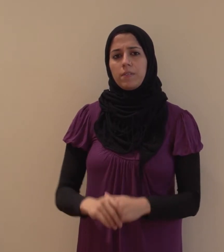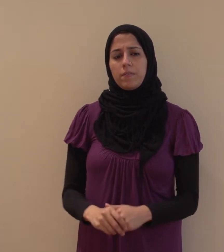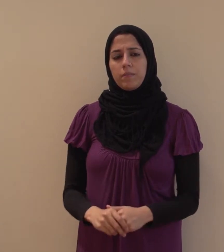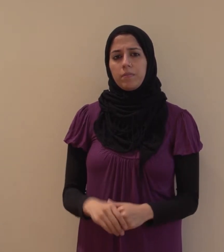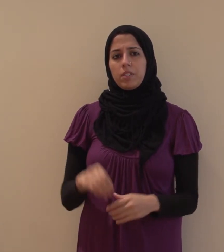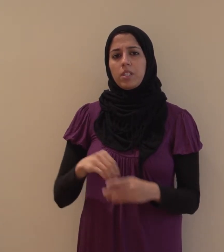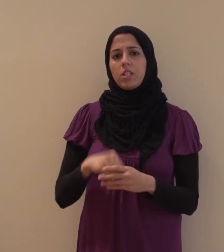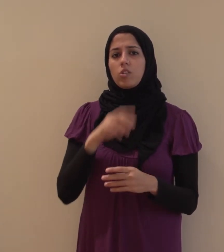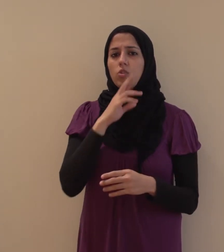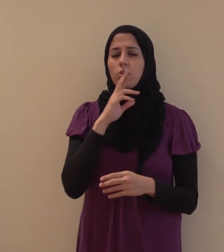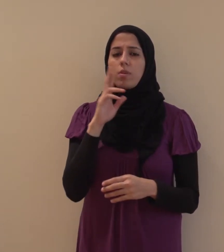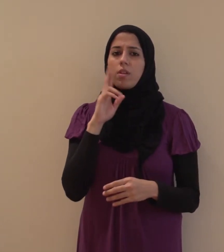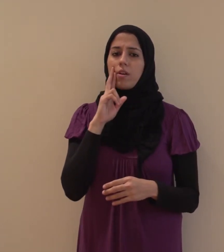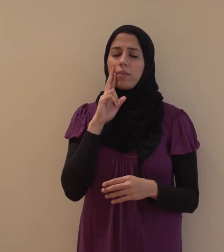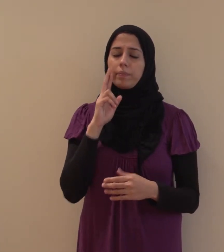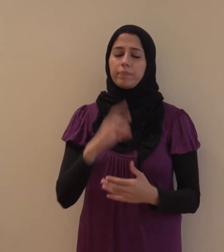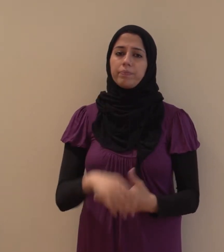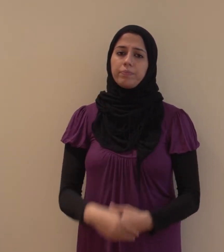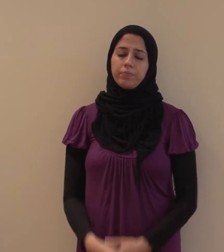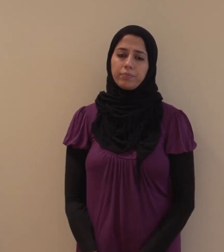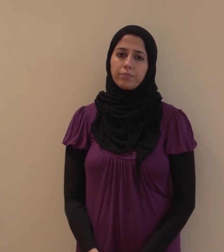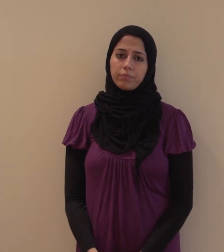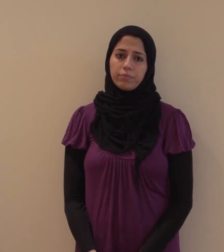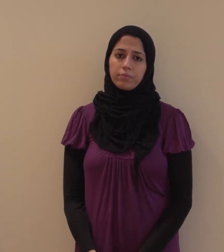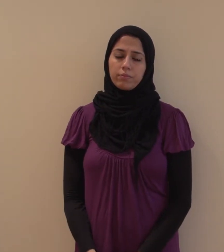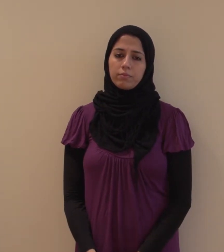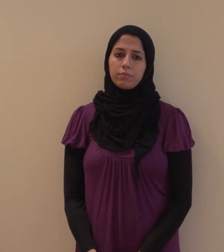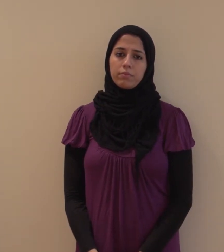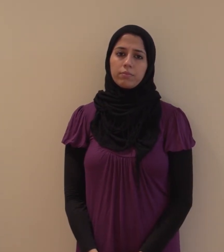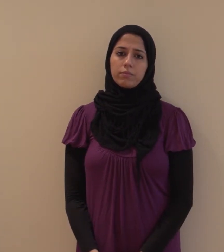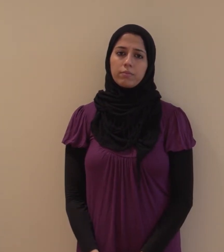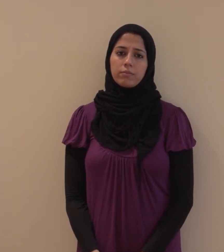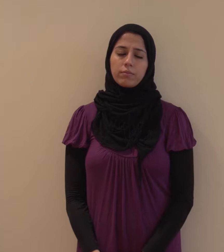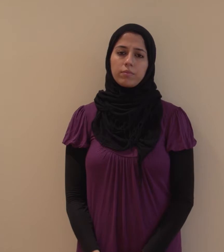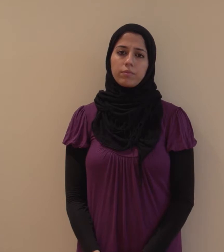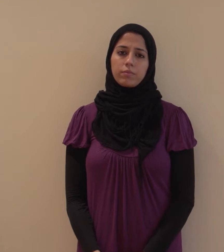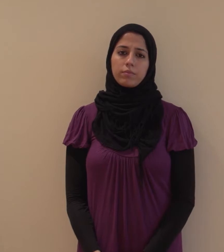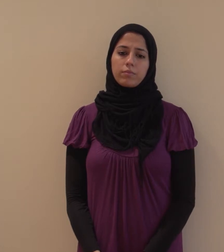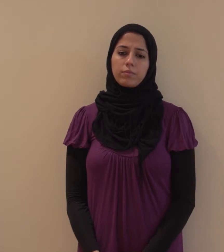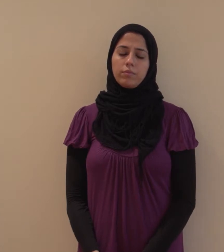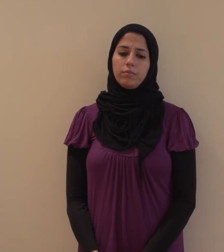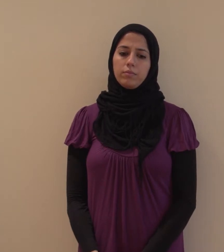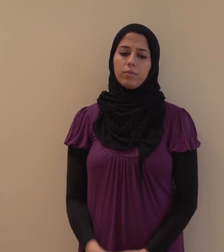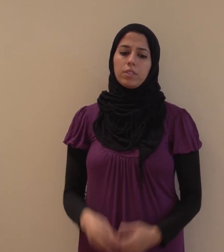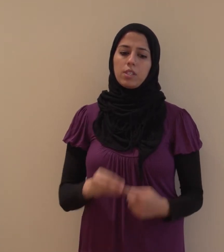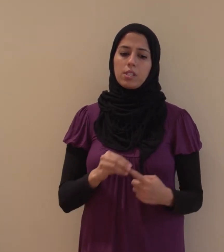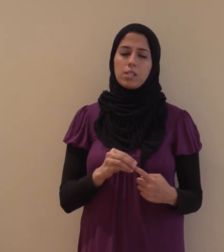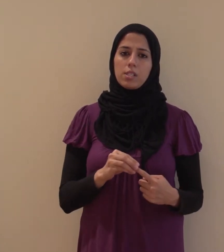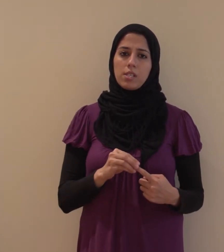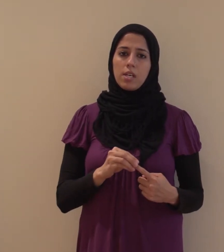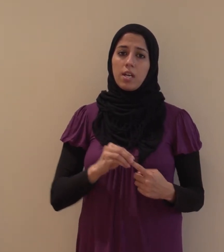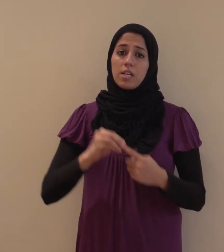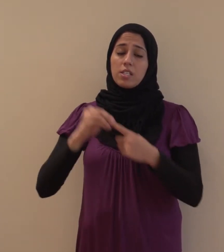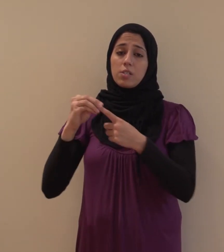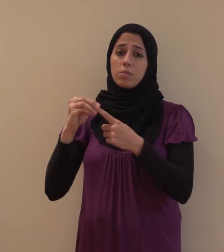The special month for the month of Ramadan, the special thing for the month of Ramadan is the glorious Quran. It